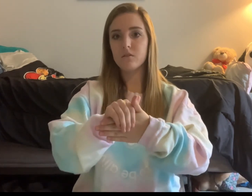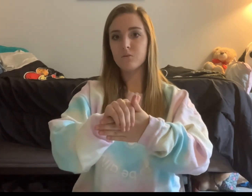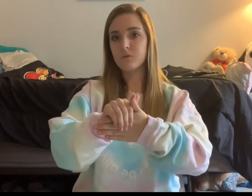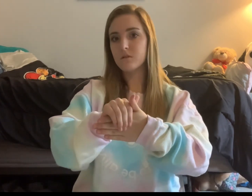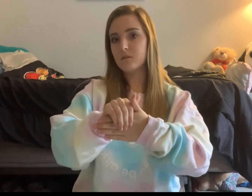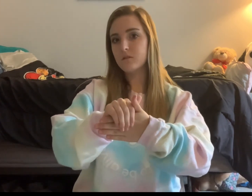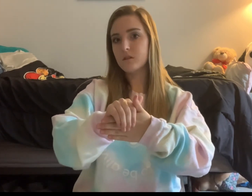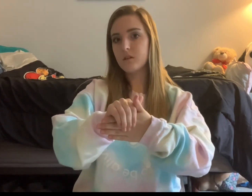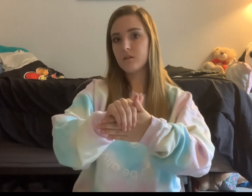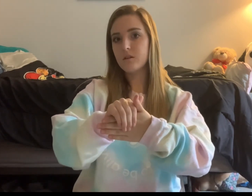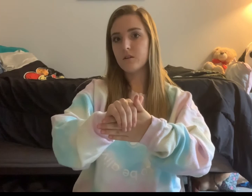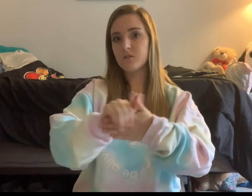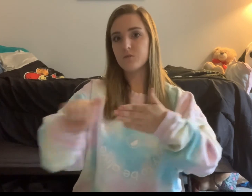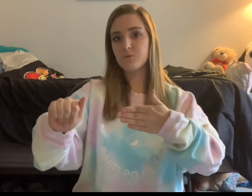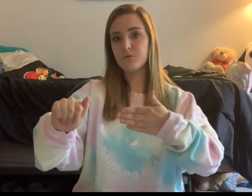one is here, and it just swoops through.